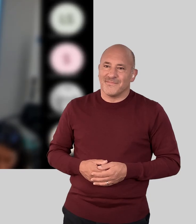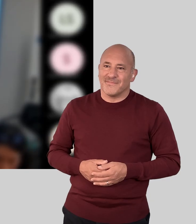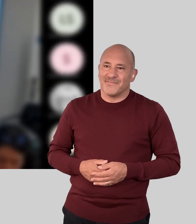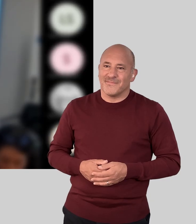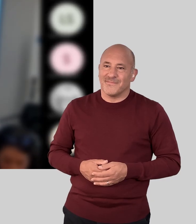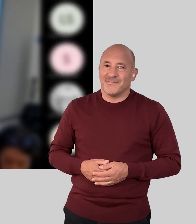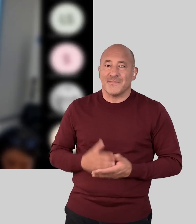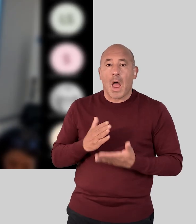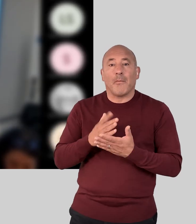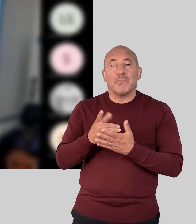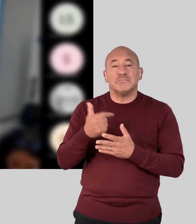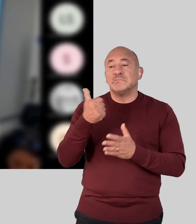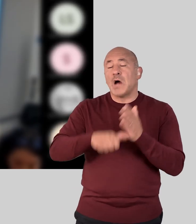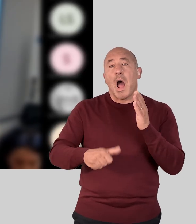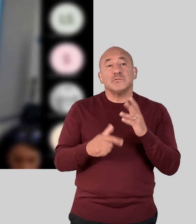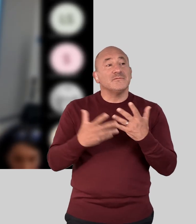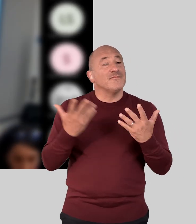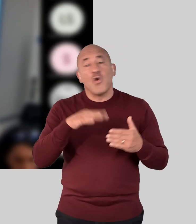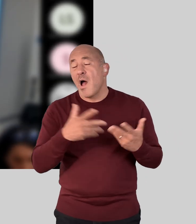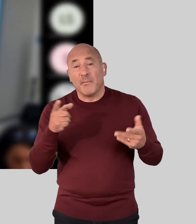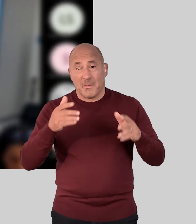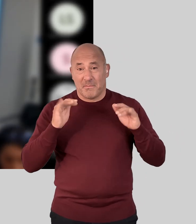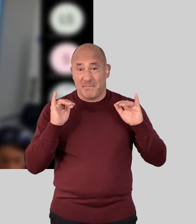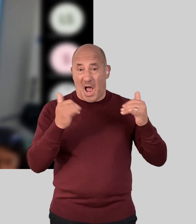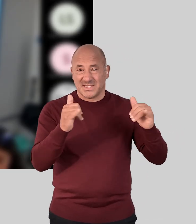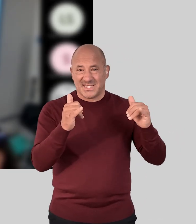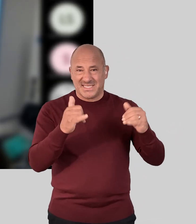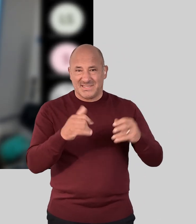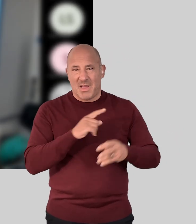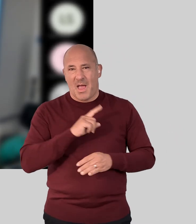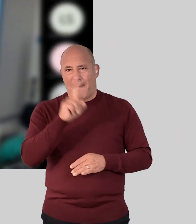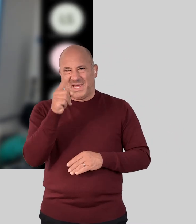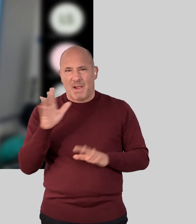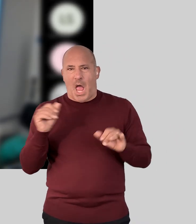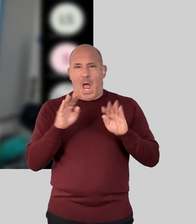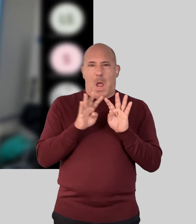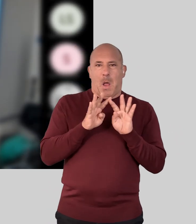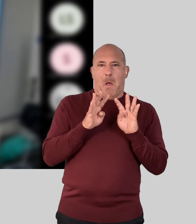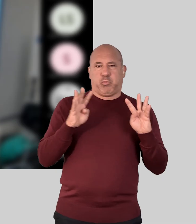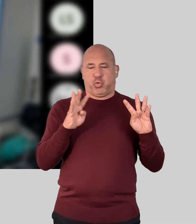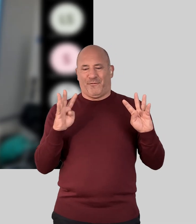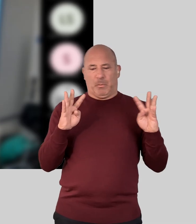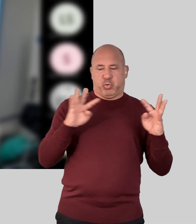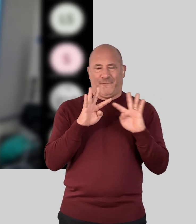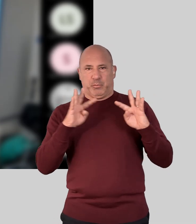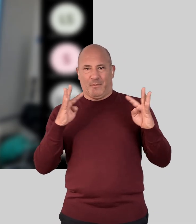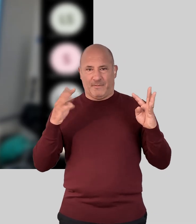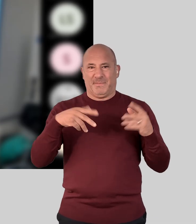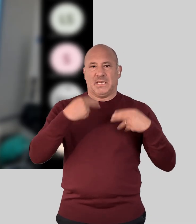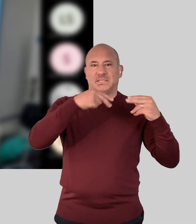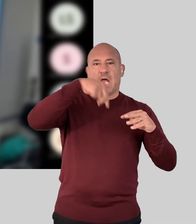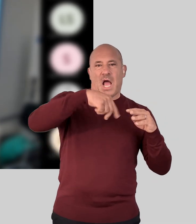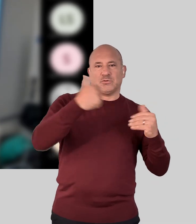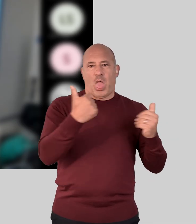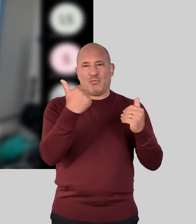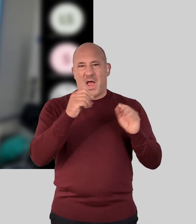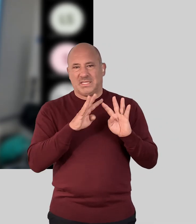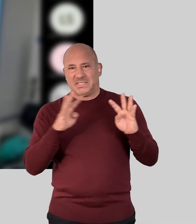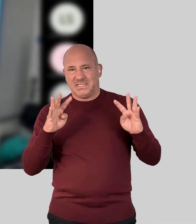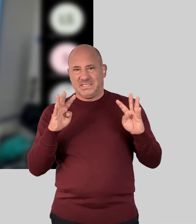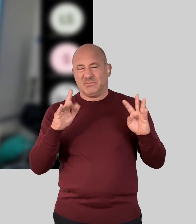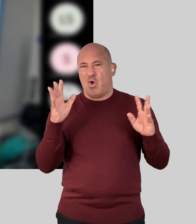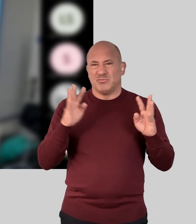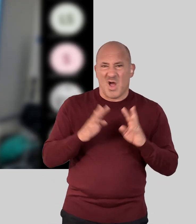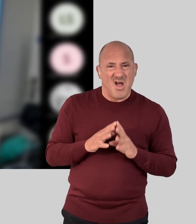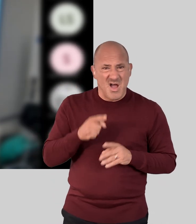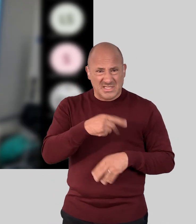It was actually started in parties where people would move around to create space